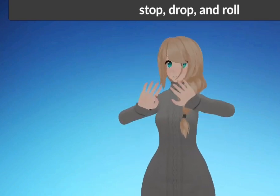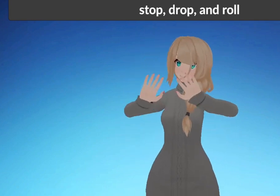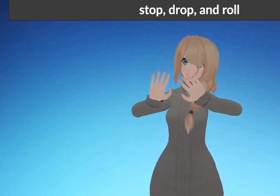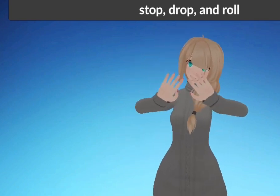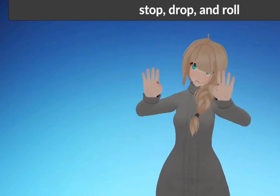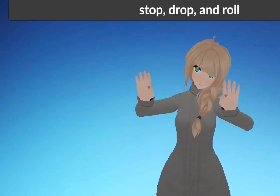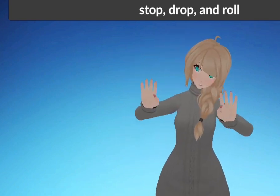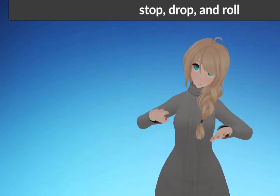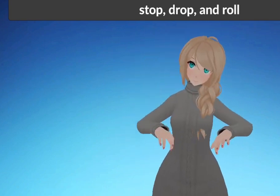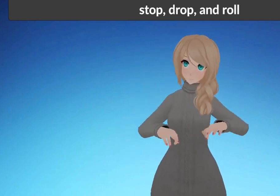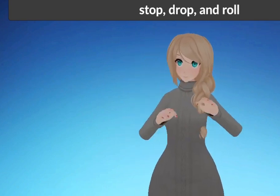Not that.